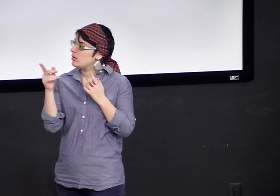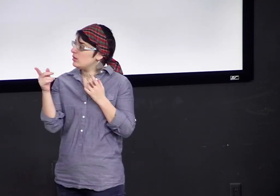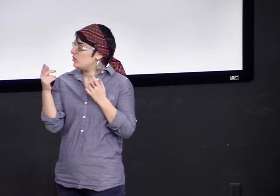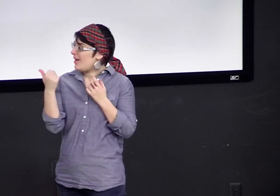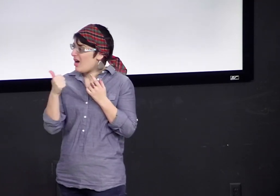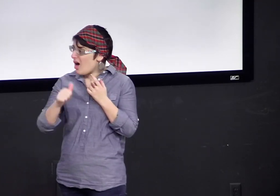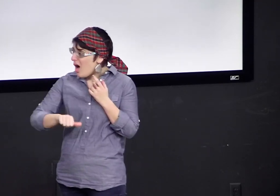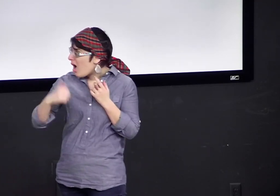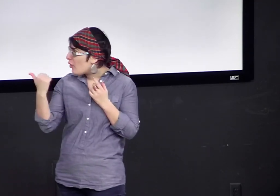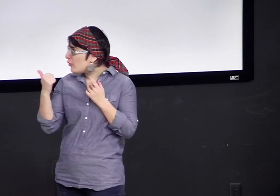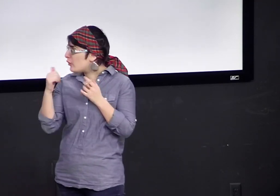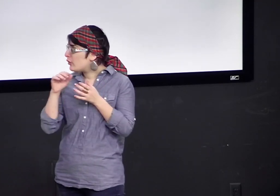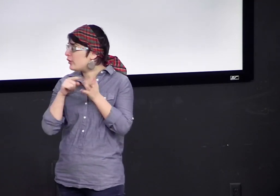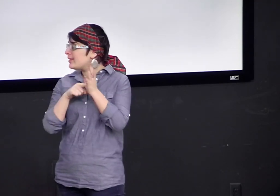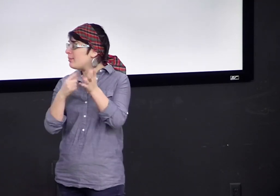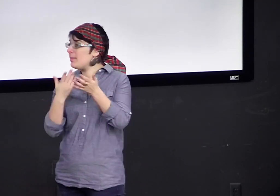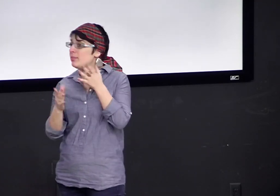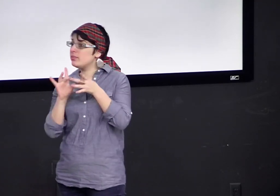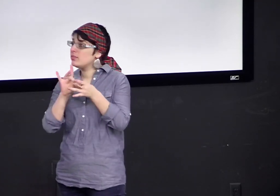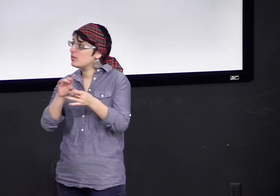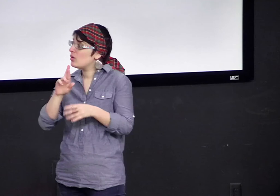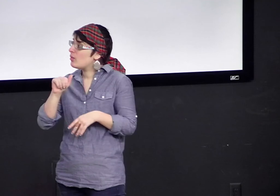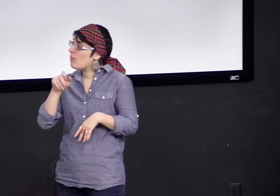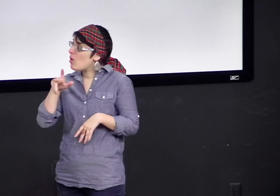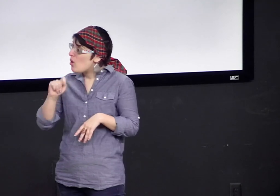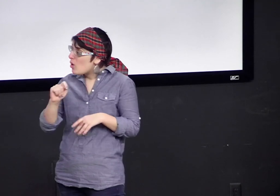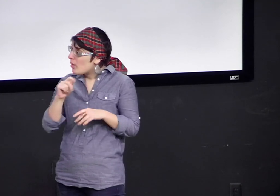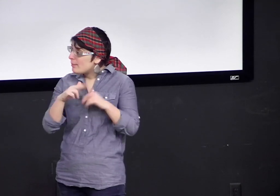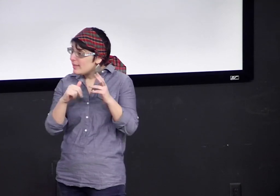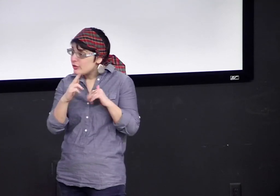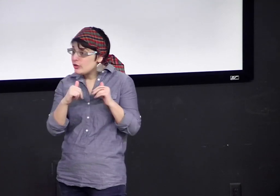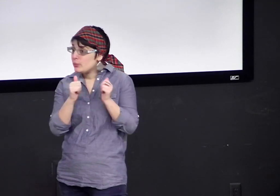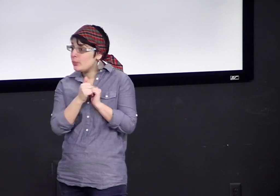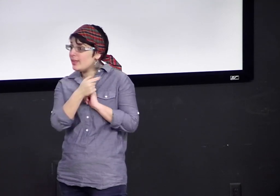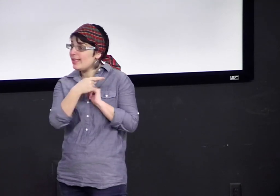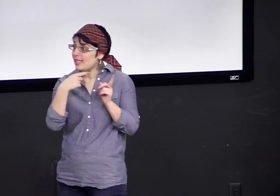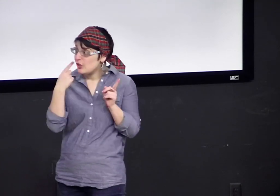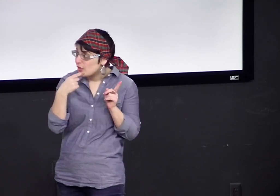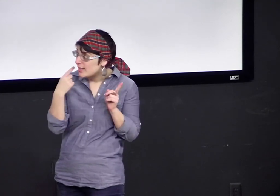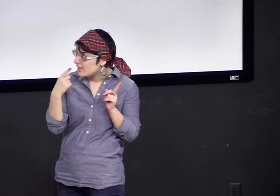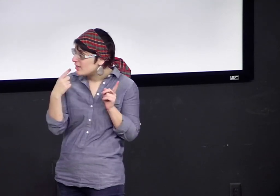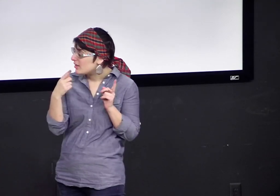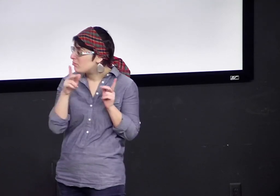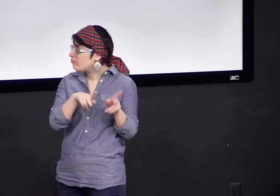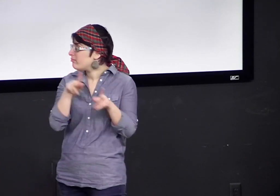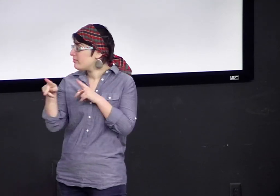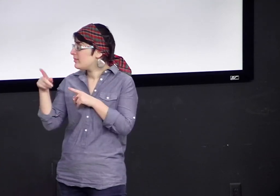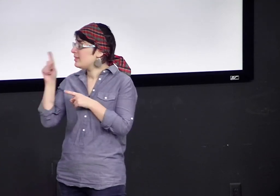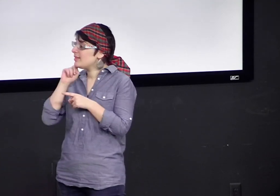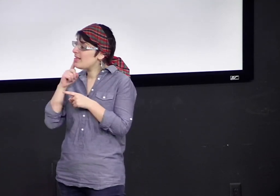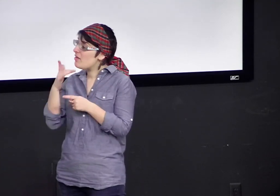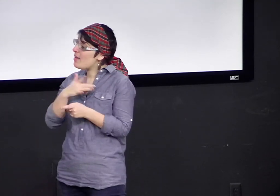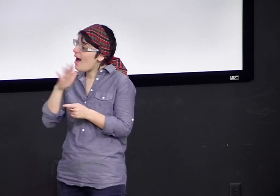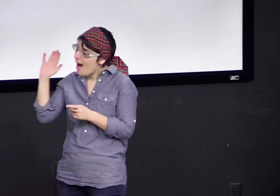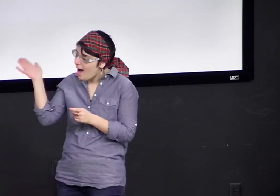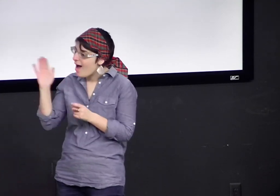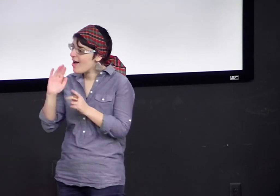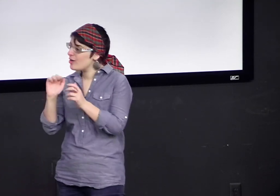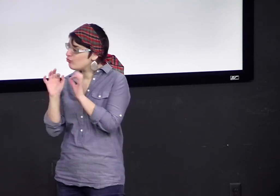the interruption with the video caller, you informed the hearing caller of that. And I'm just wondering if